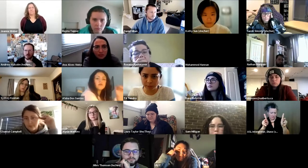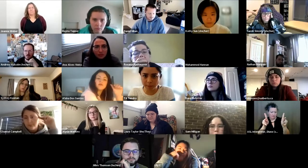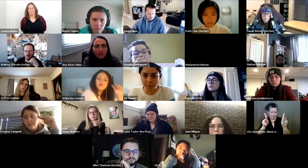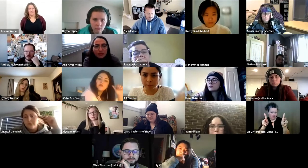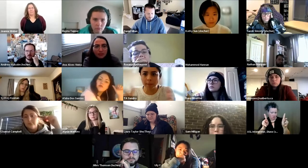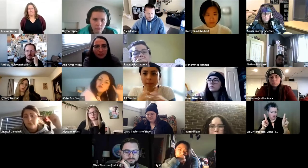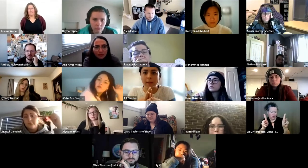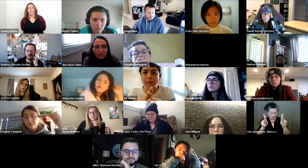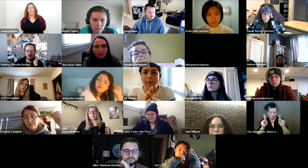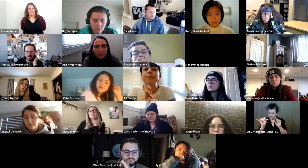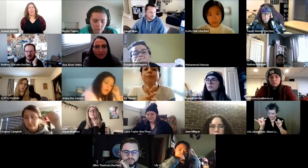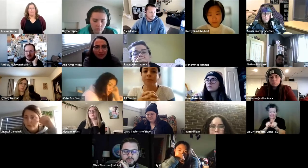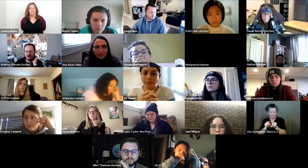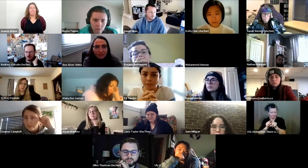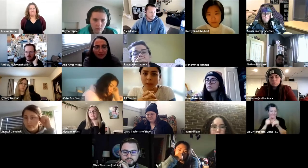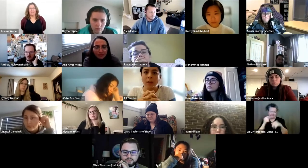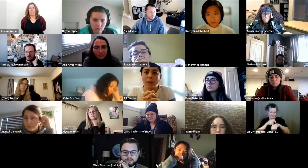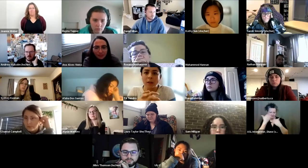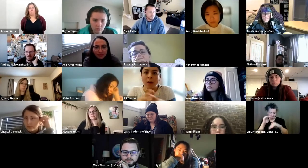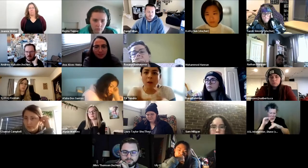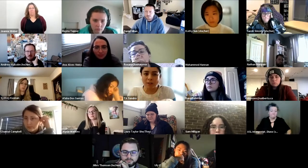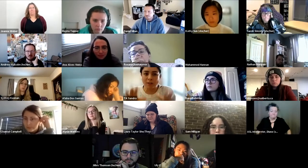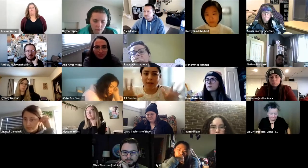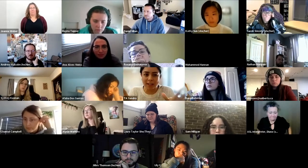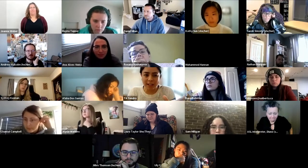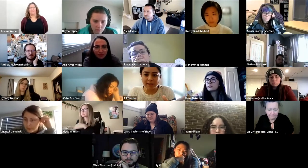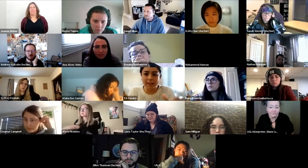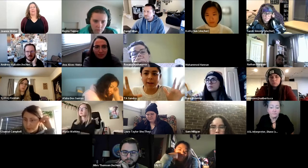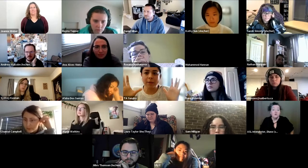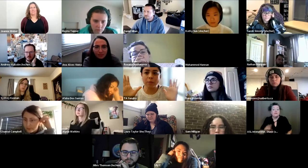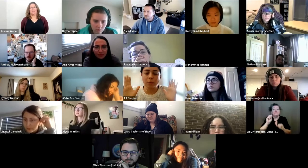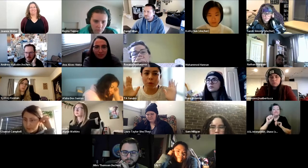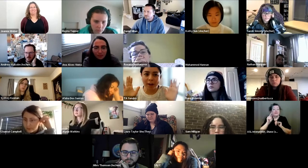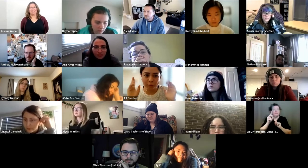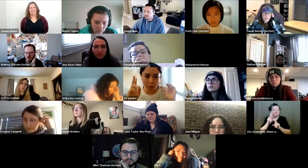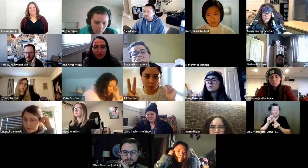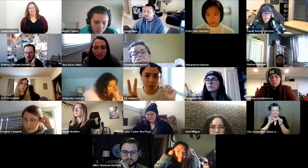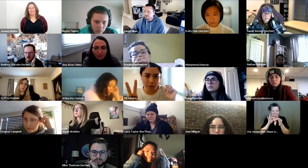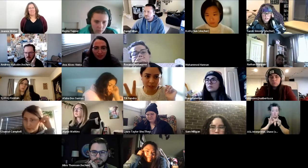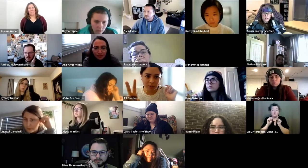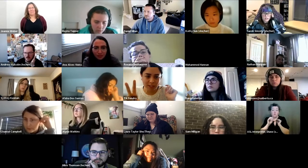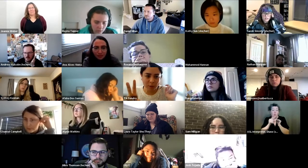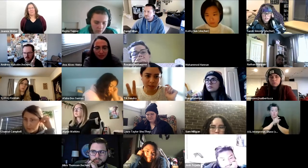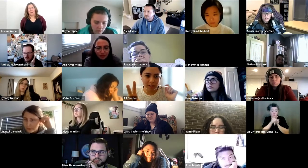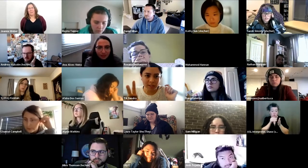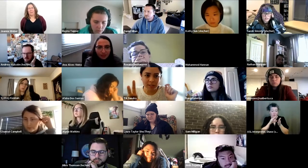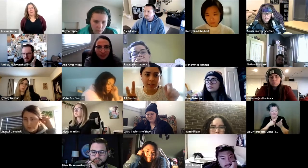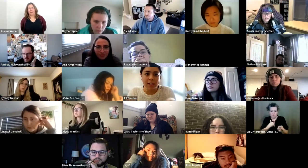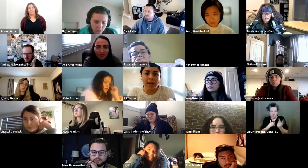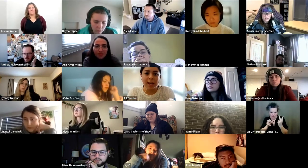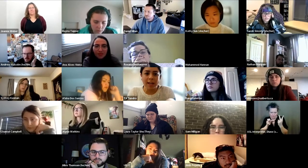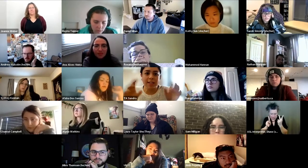term. It's the same. Yeah, it is the same. Okay, so in that case, You have 2 opportunities to take the